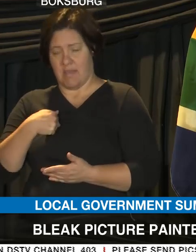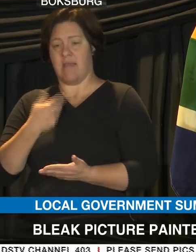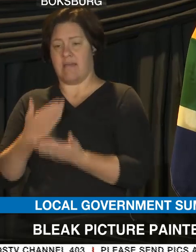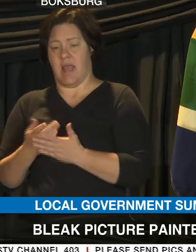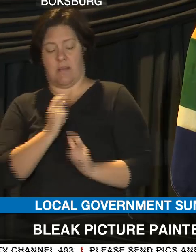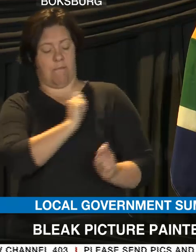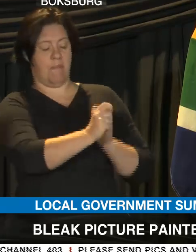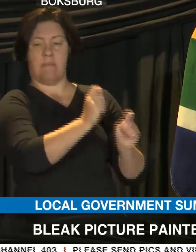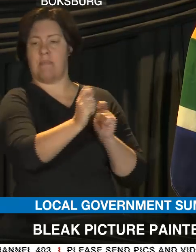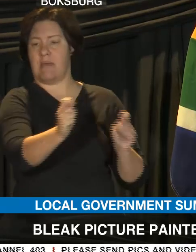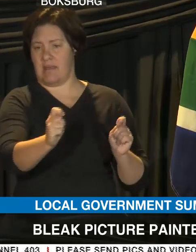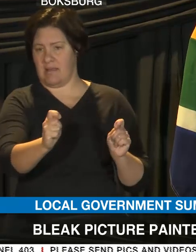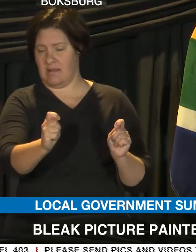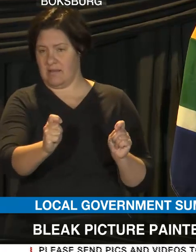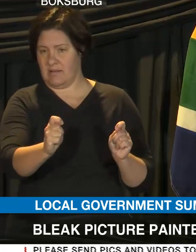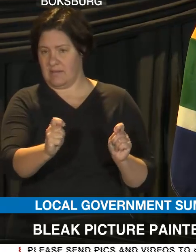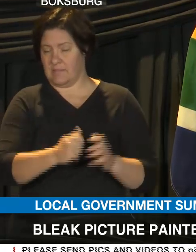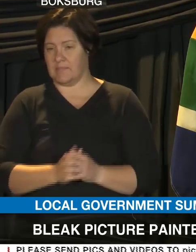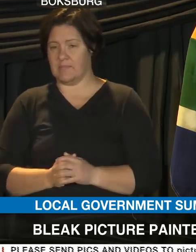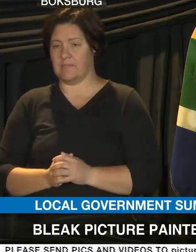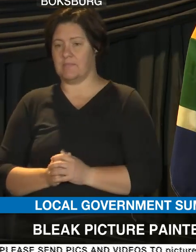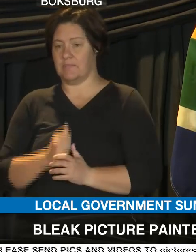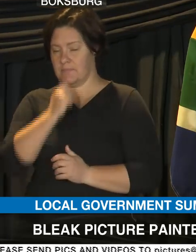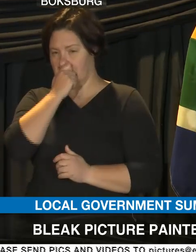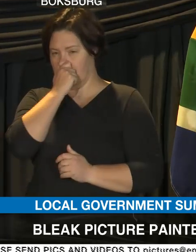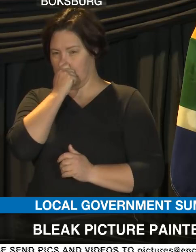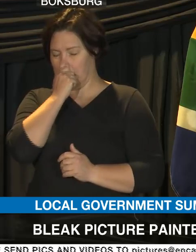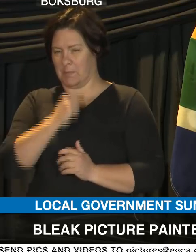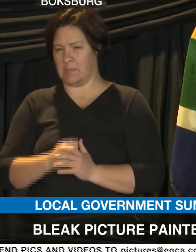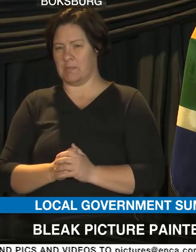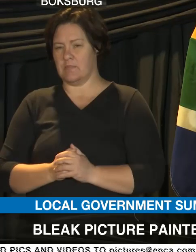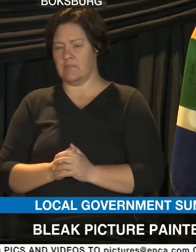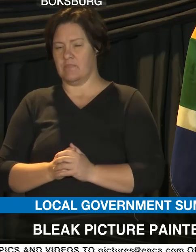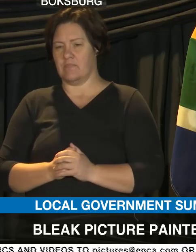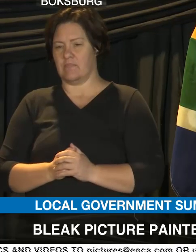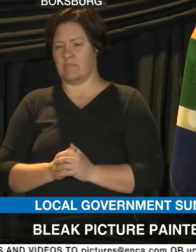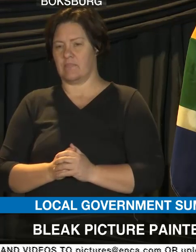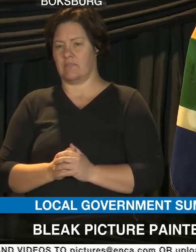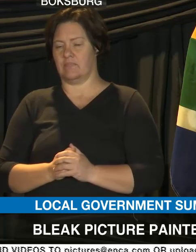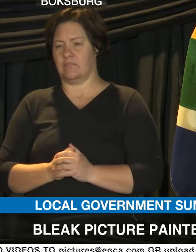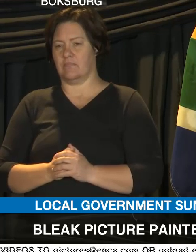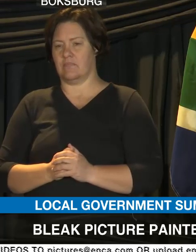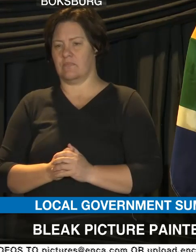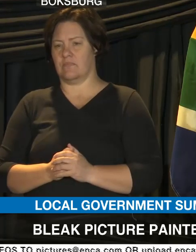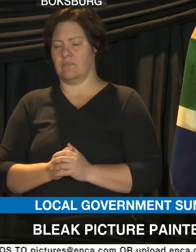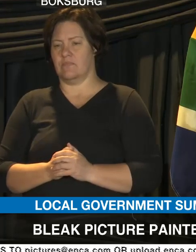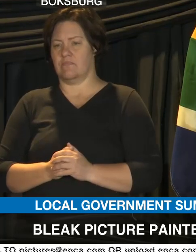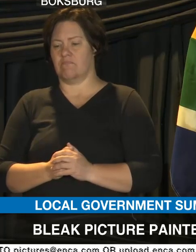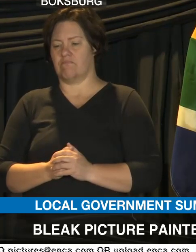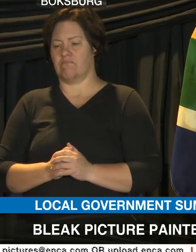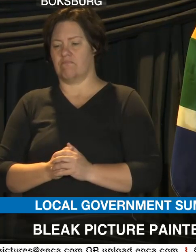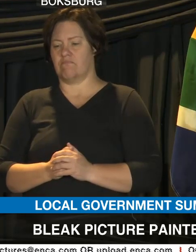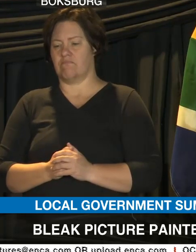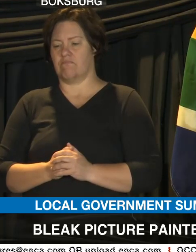all the tasks and the expenses that you have to meet. In addition to the jobs that are